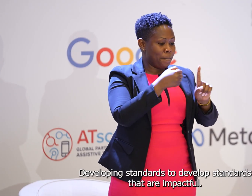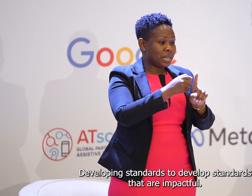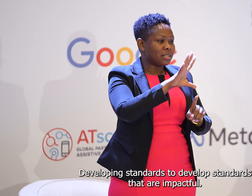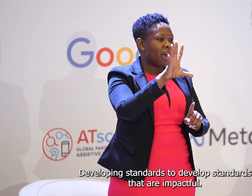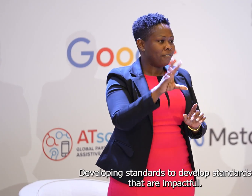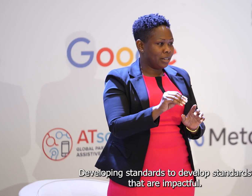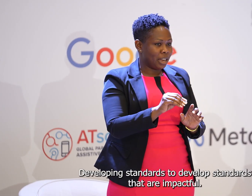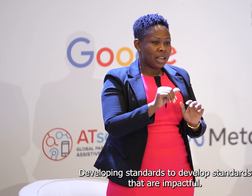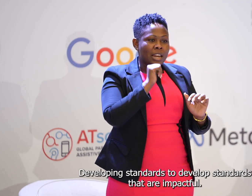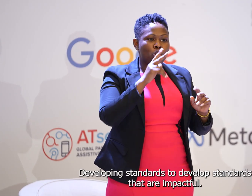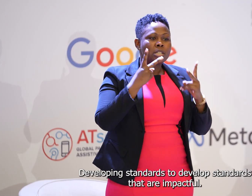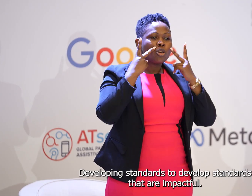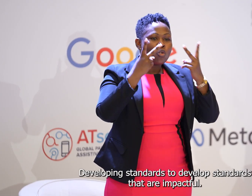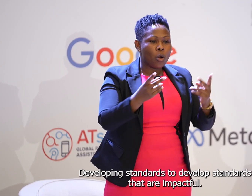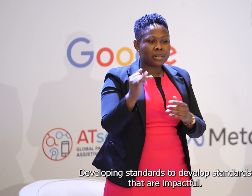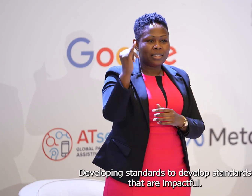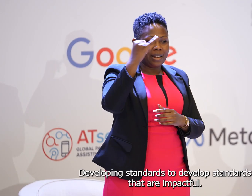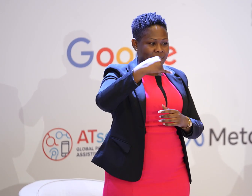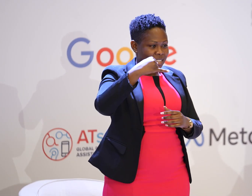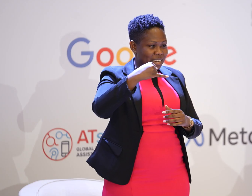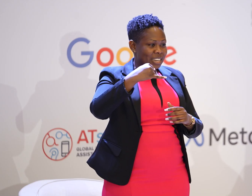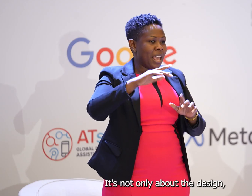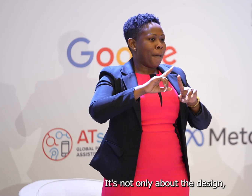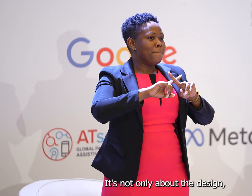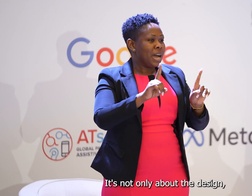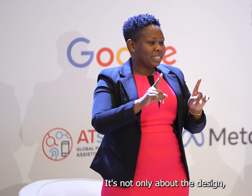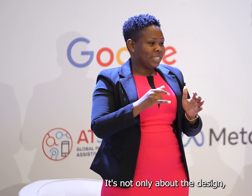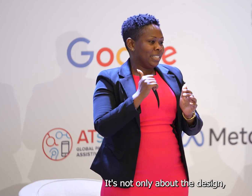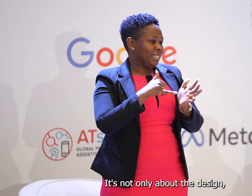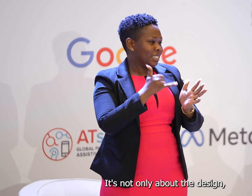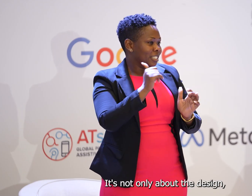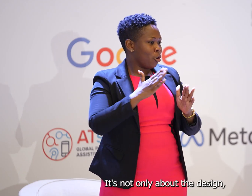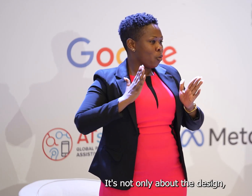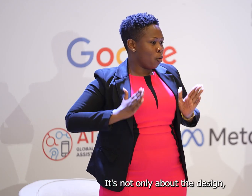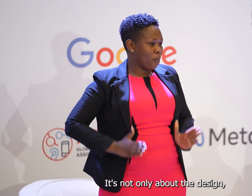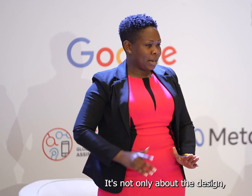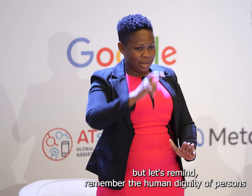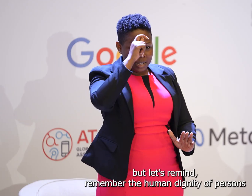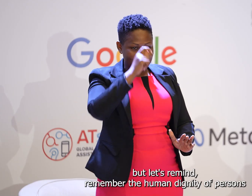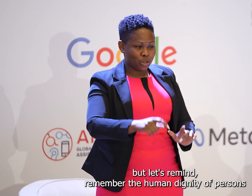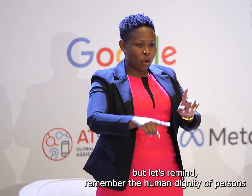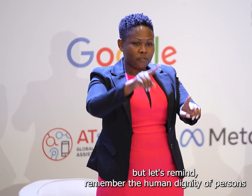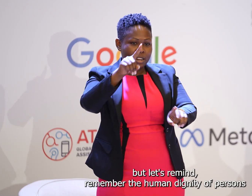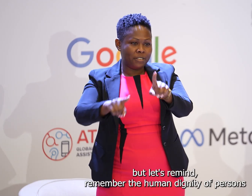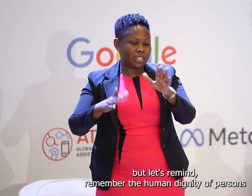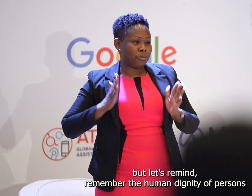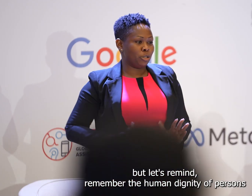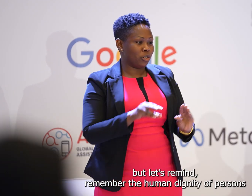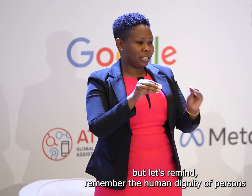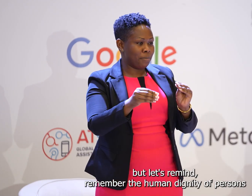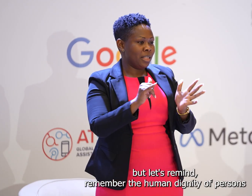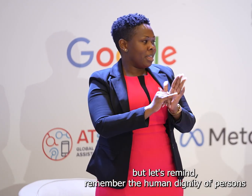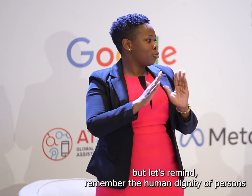To develop standards that are impactful. It's not only about the design, but let's